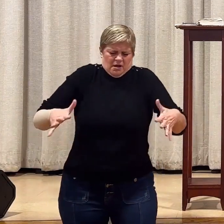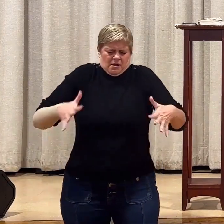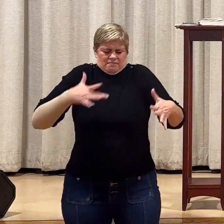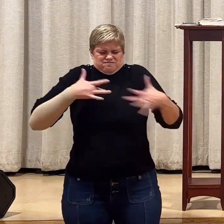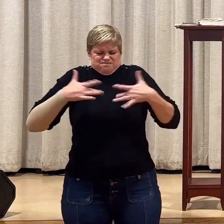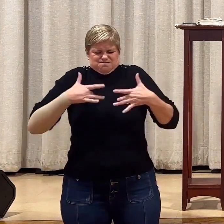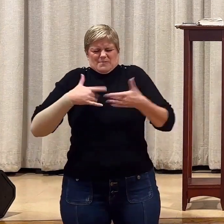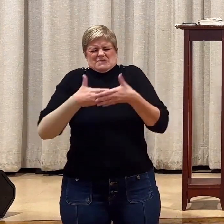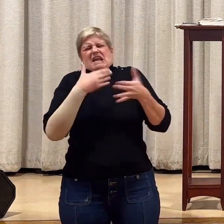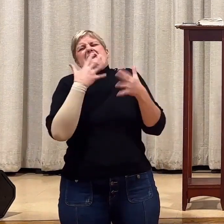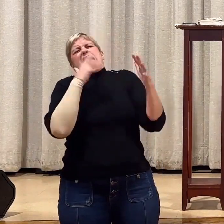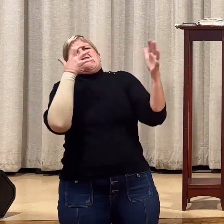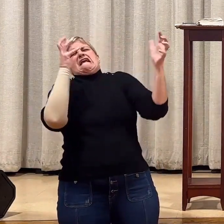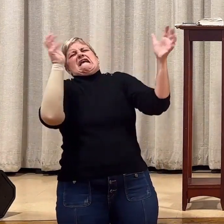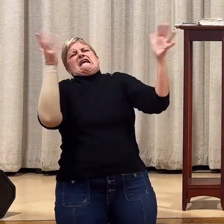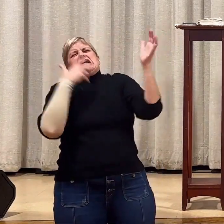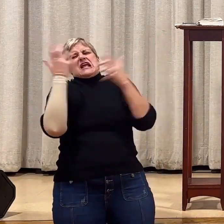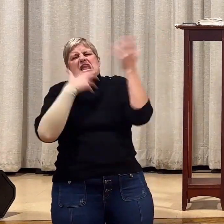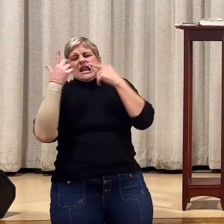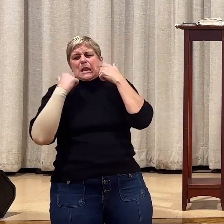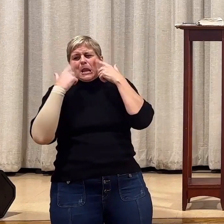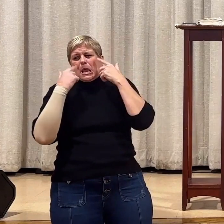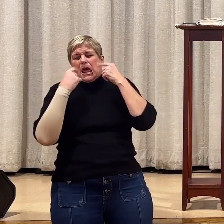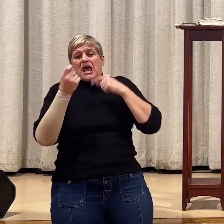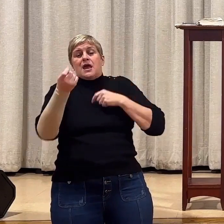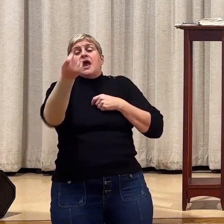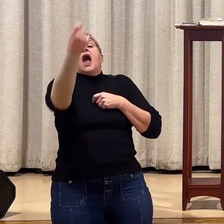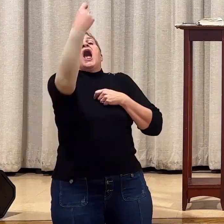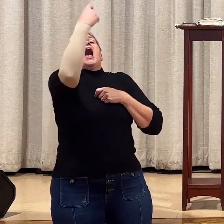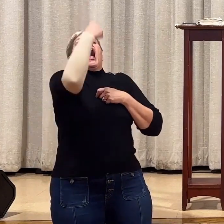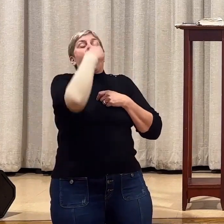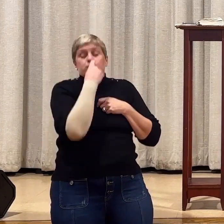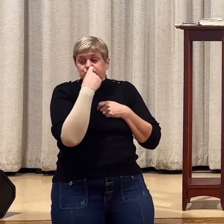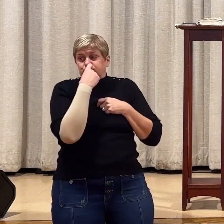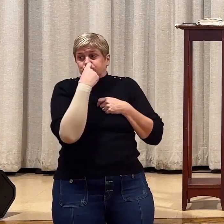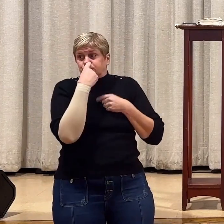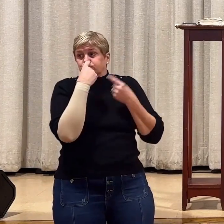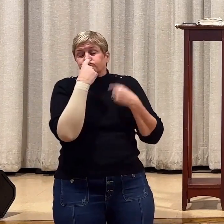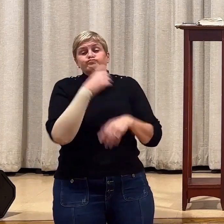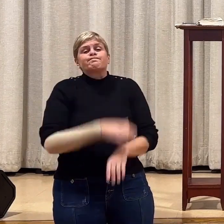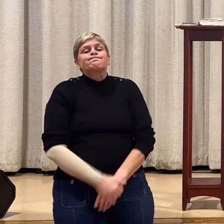worried baby freaking out, wah, crying, going crazy, and you put this thing into its mouth,